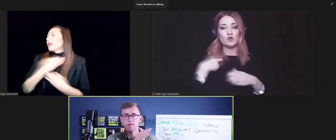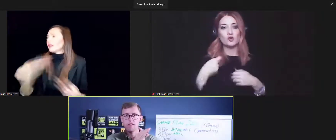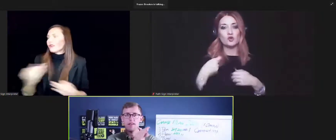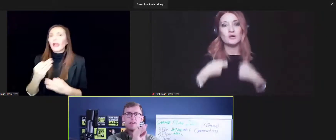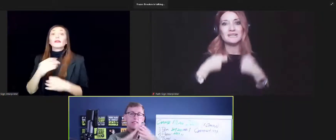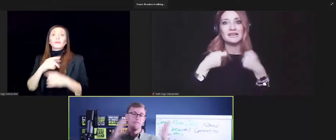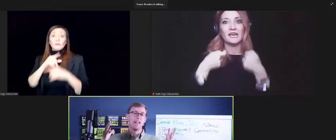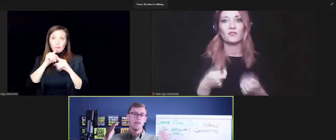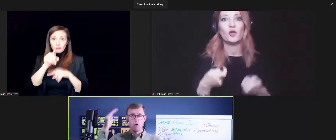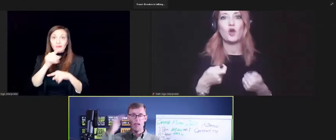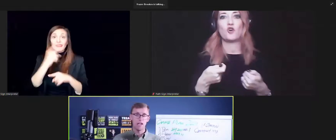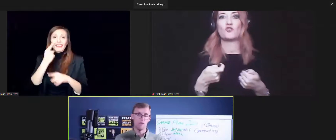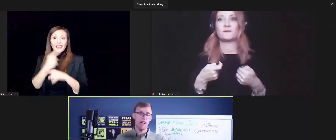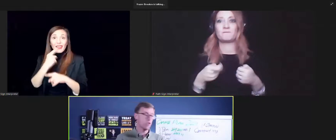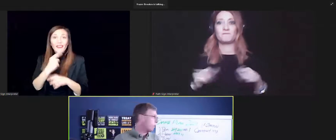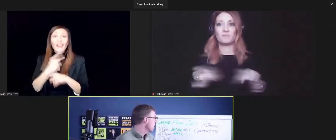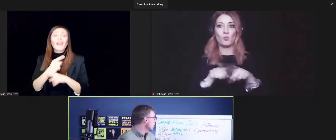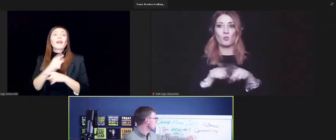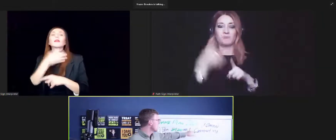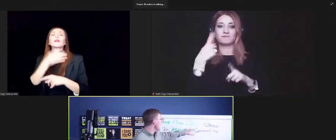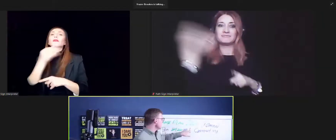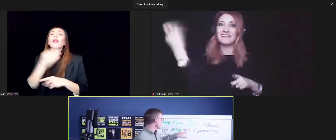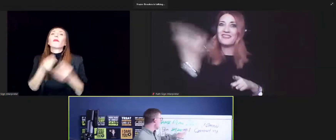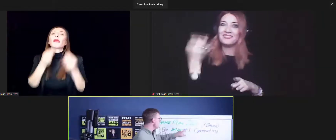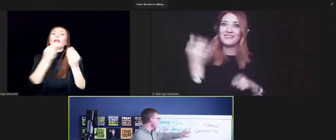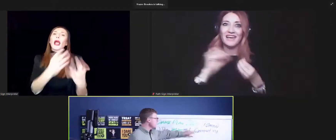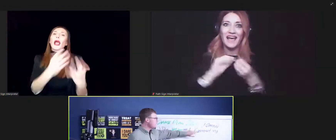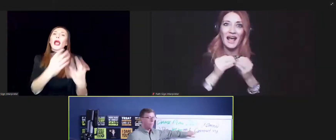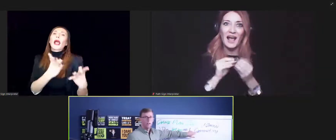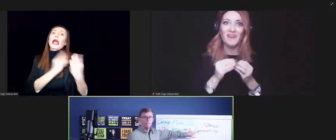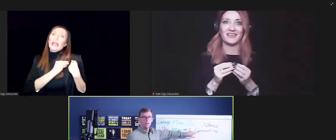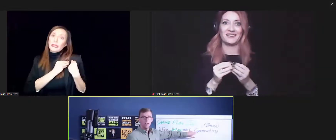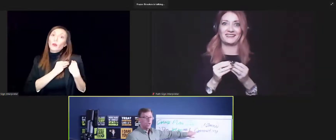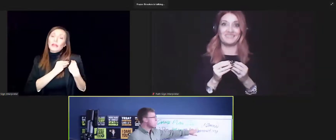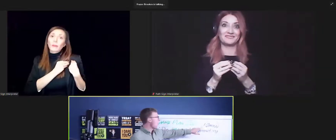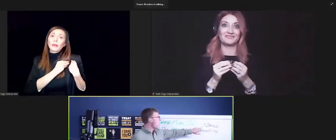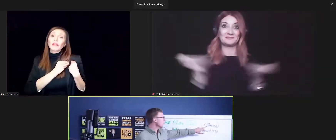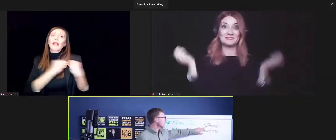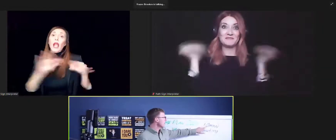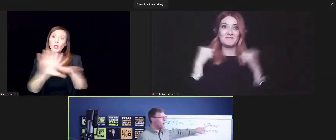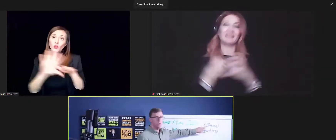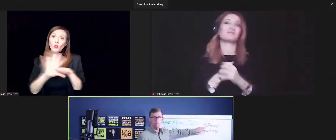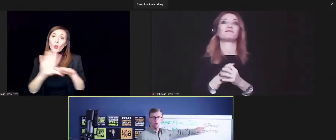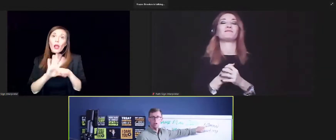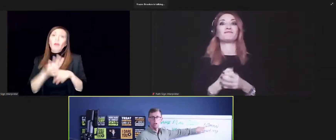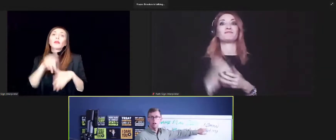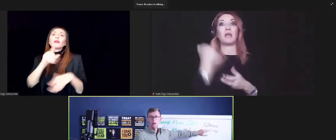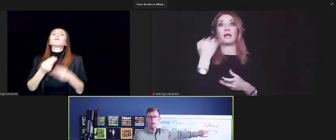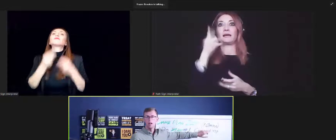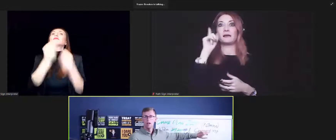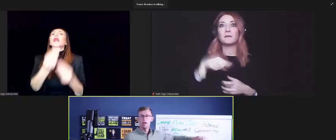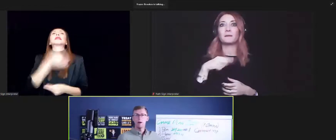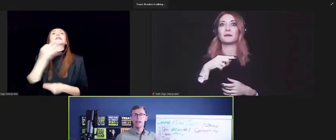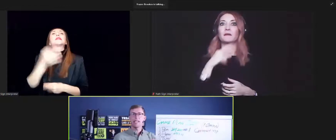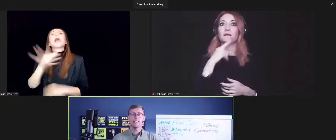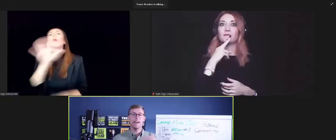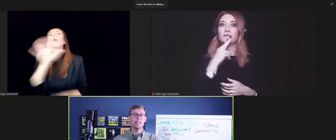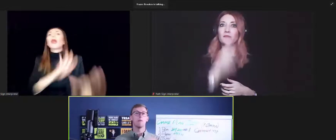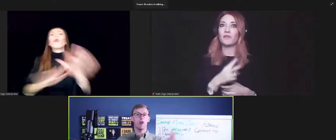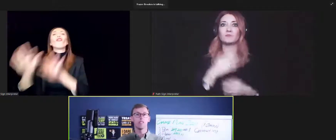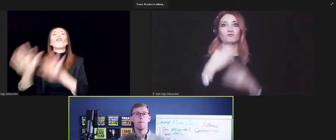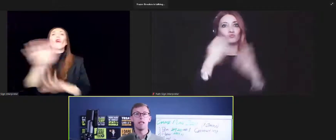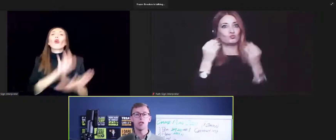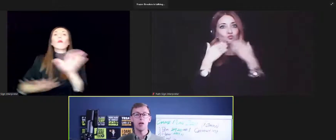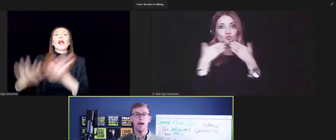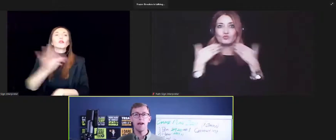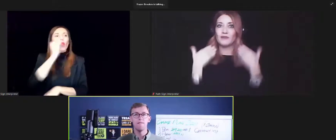action. That they're all A's, right? So you set the assignment, you hold them accountable by telling them you've got